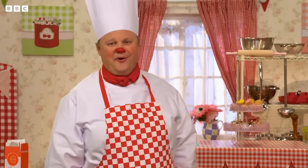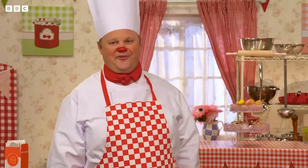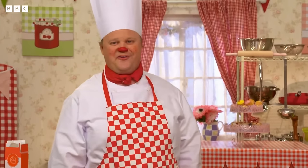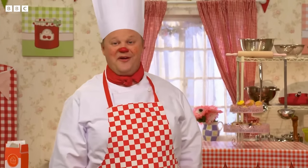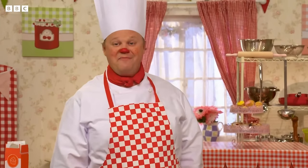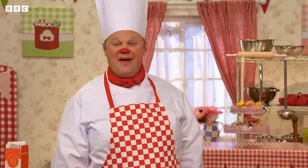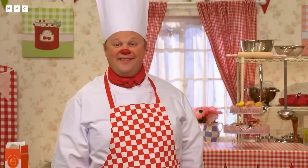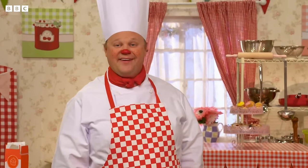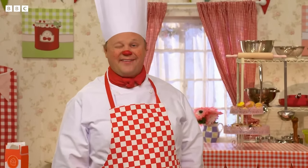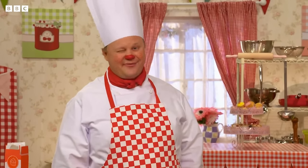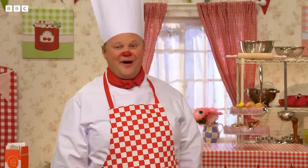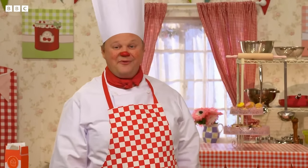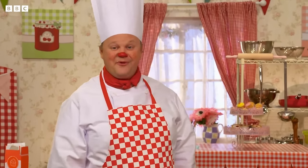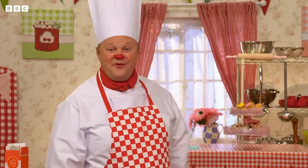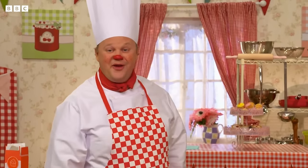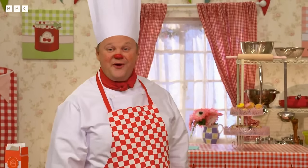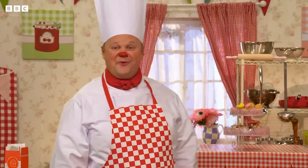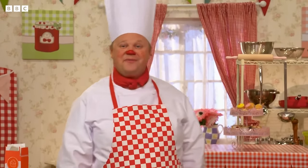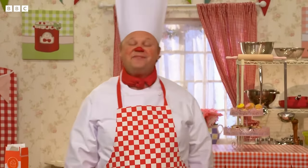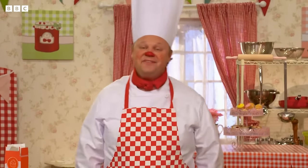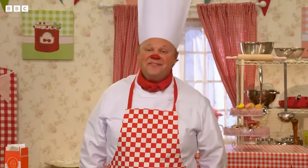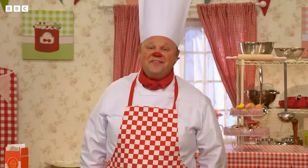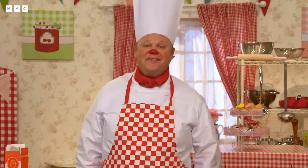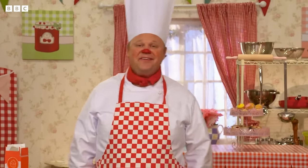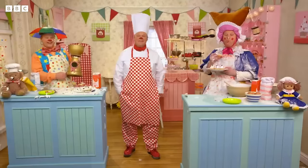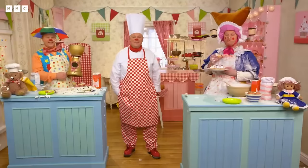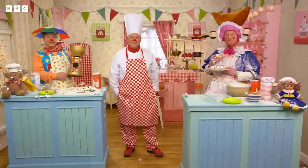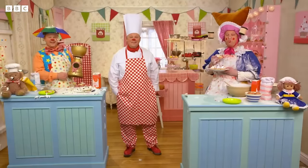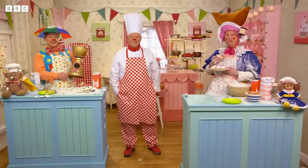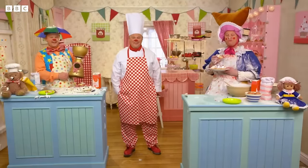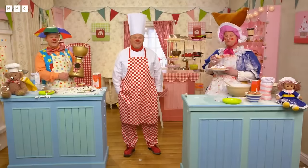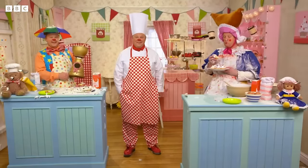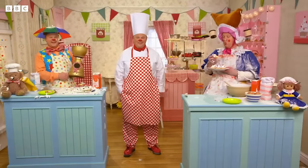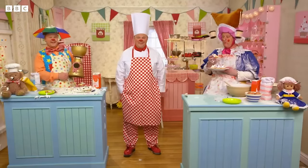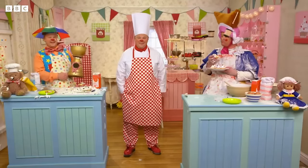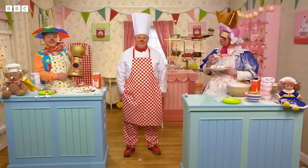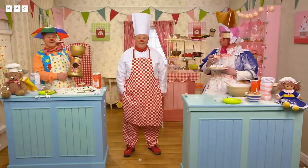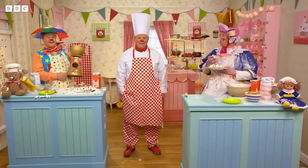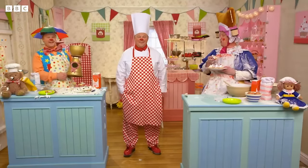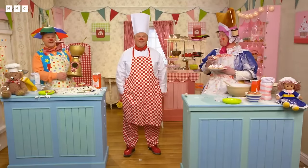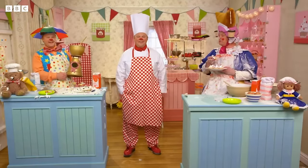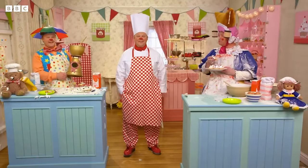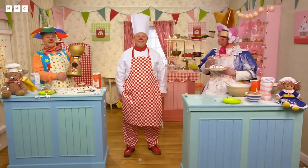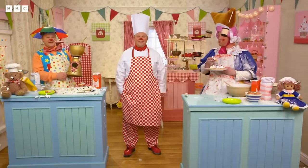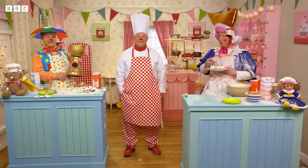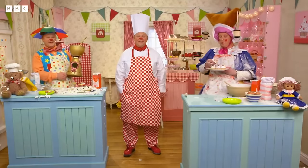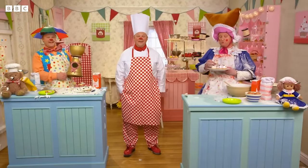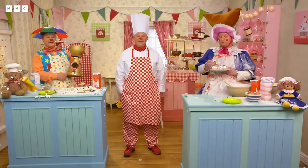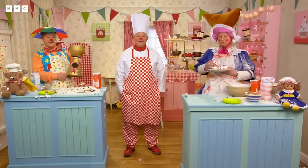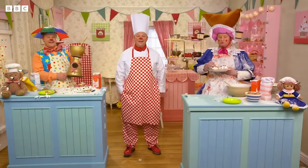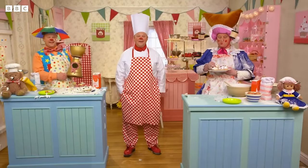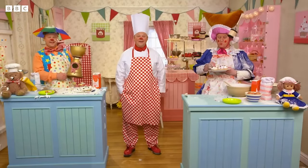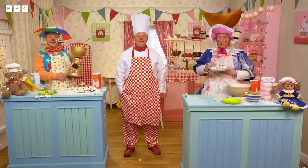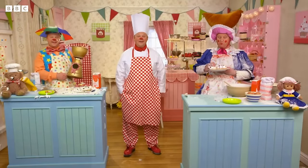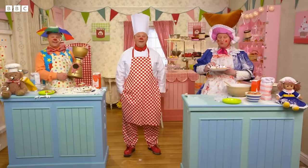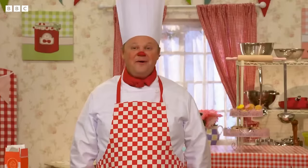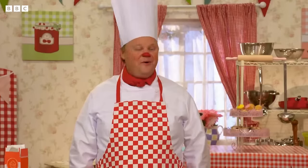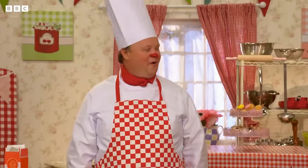Oh, tremendous. Well done, you. Thank you, Baker Tumble. We think you're all stars.